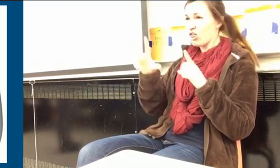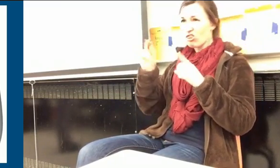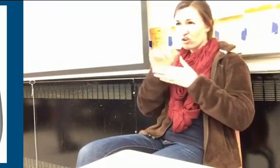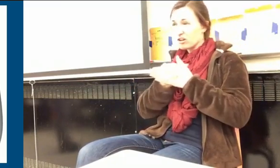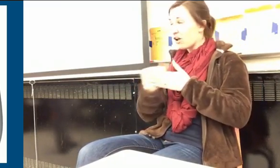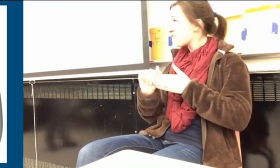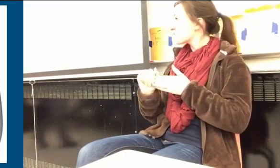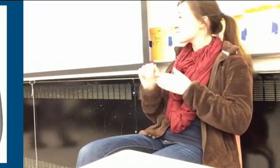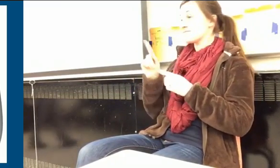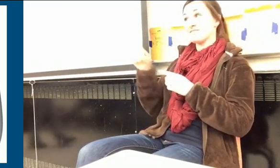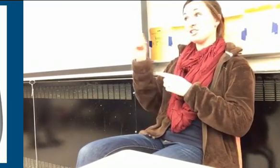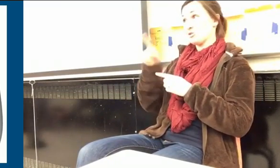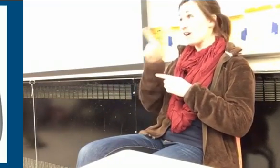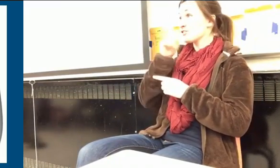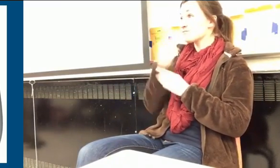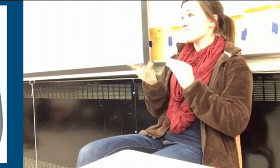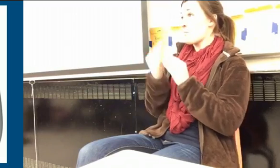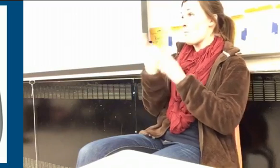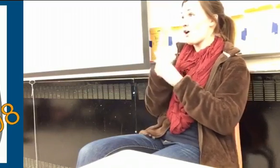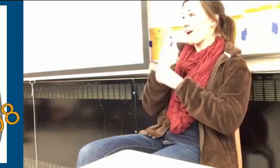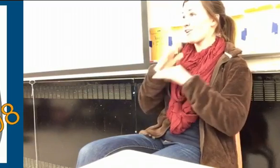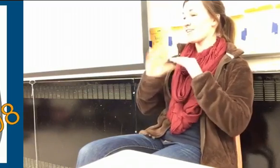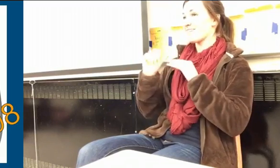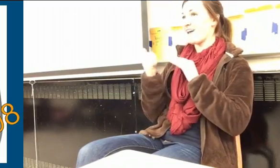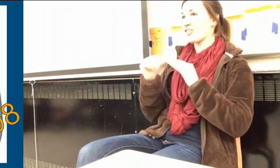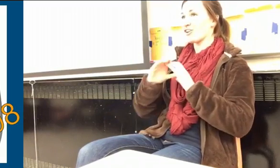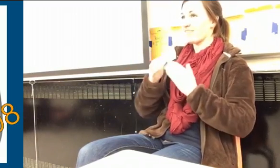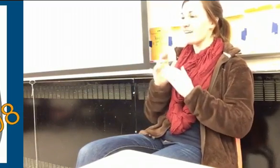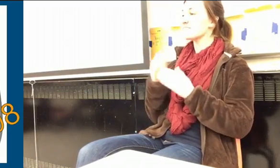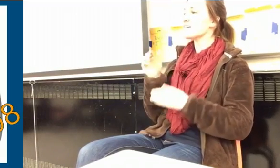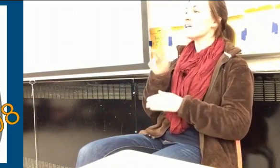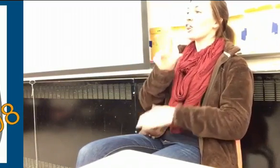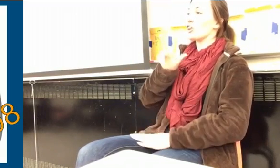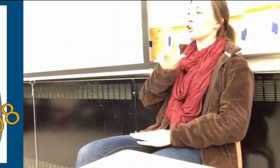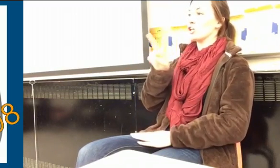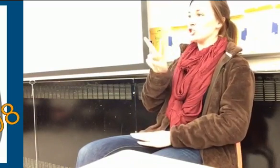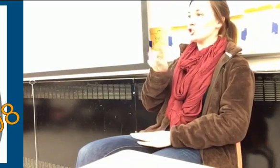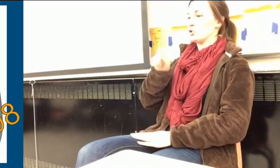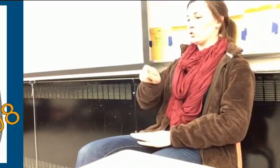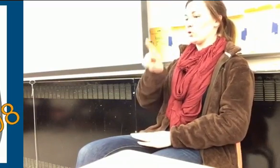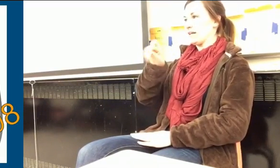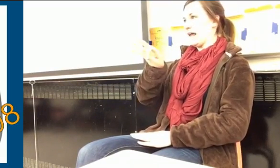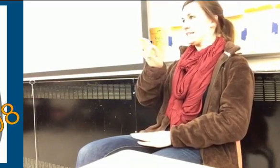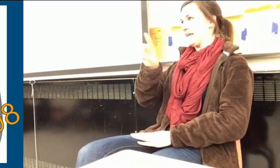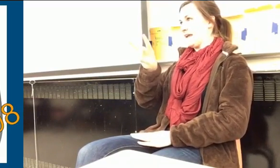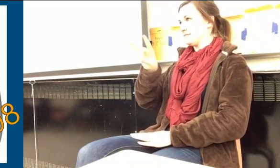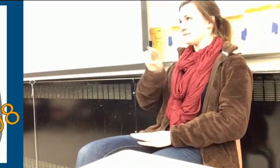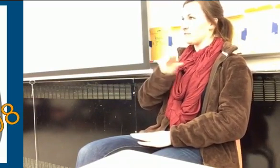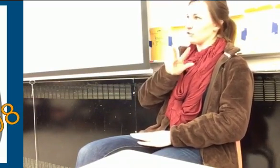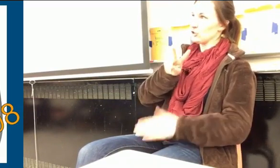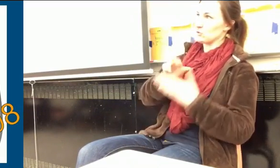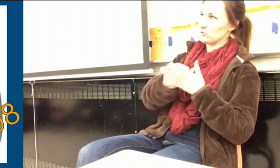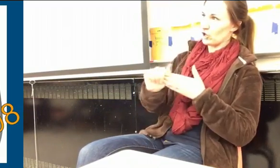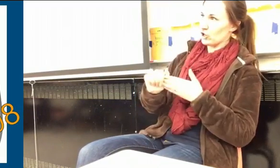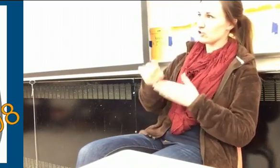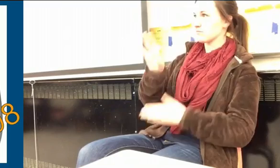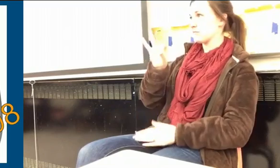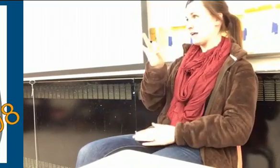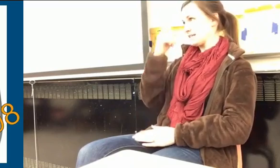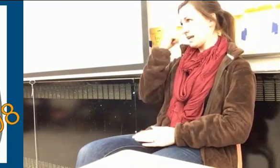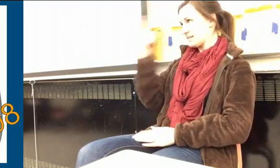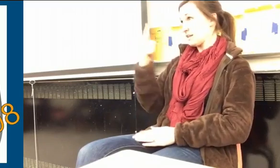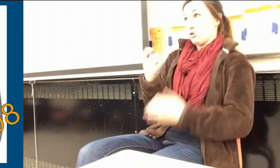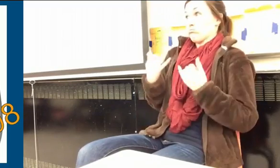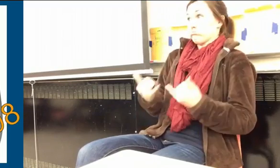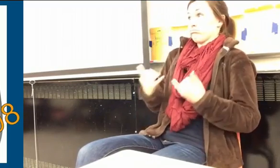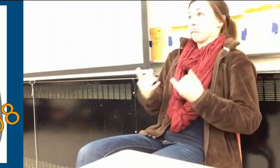$70. It's about, you guys are actually way more accurate than the other classes. About $32.98. $32.98. So which is a